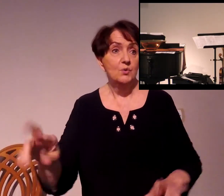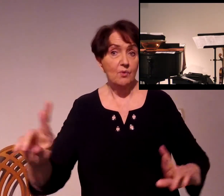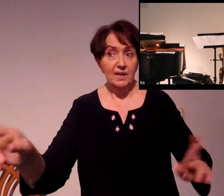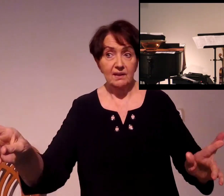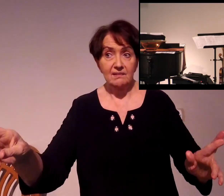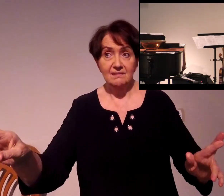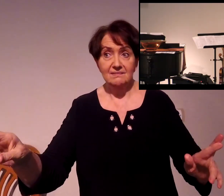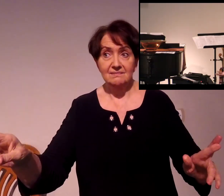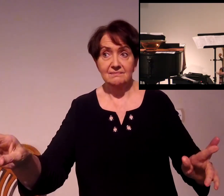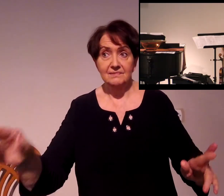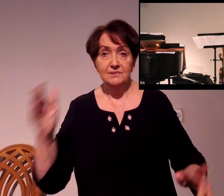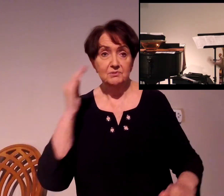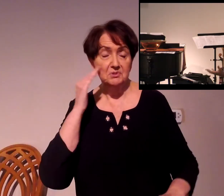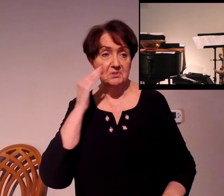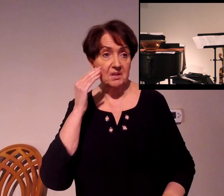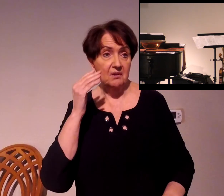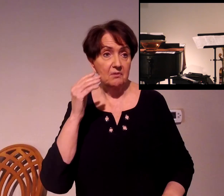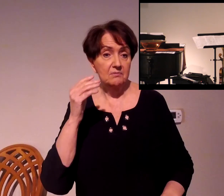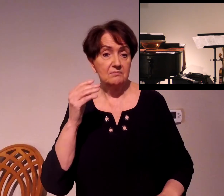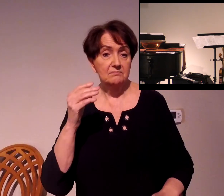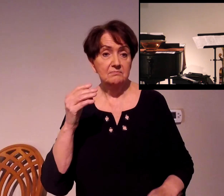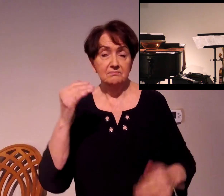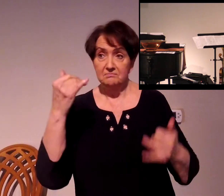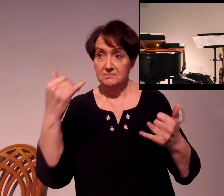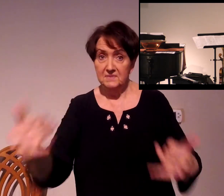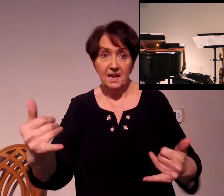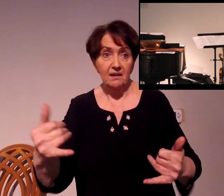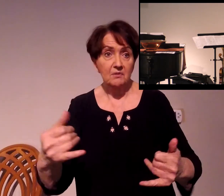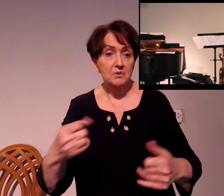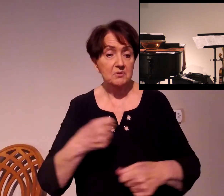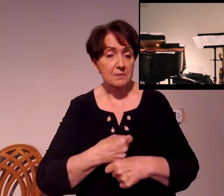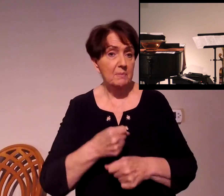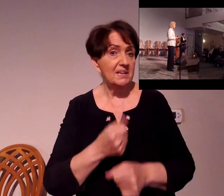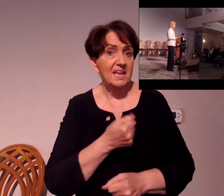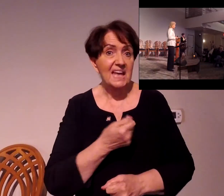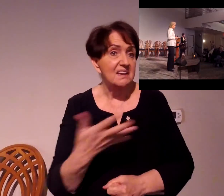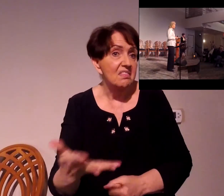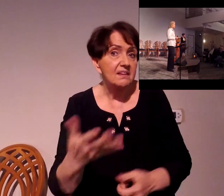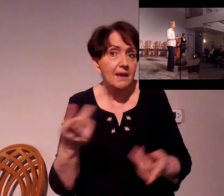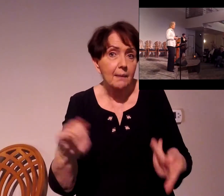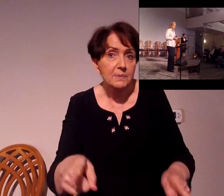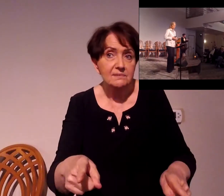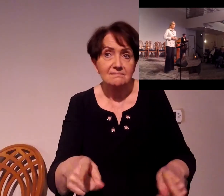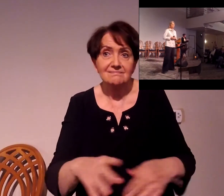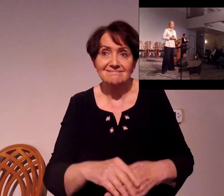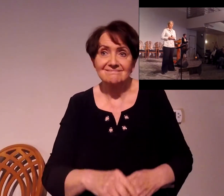to know once and for all that you actually can manifest anything?